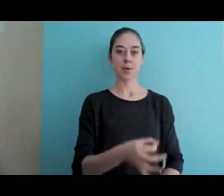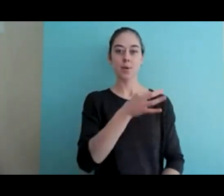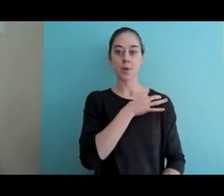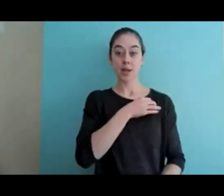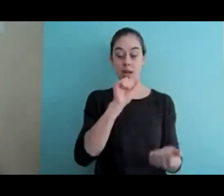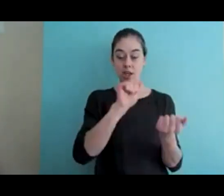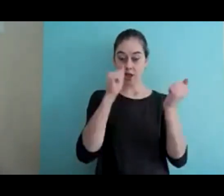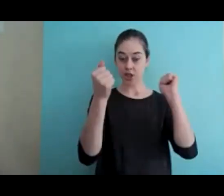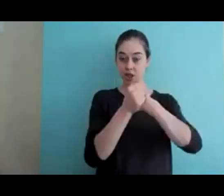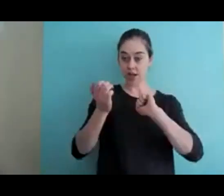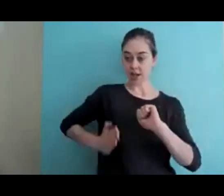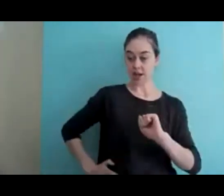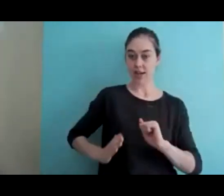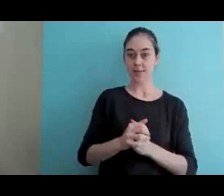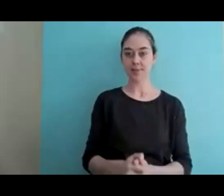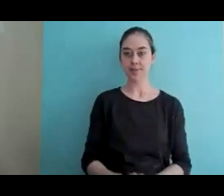And change.